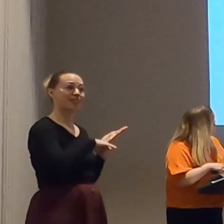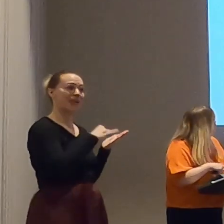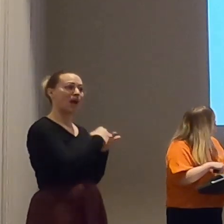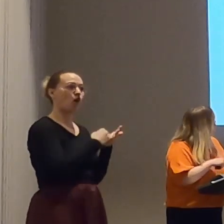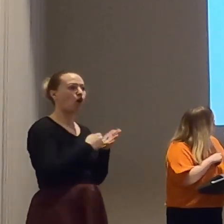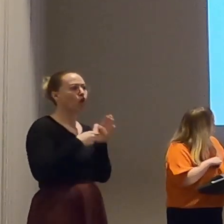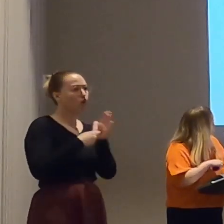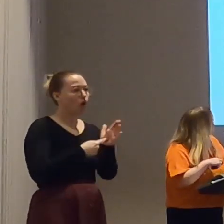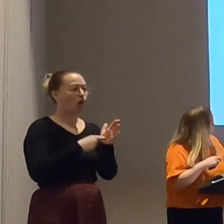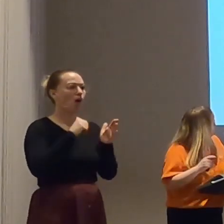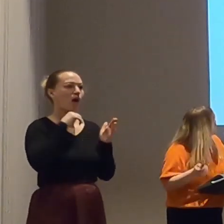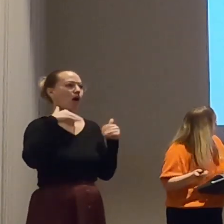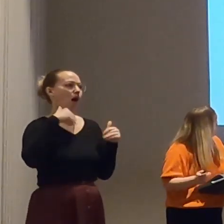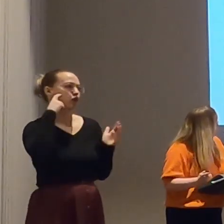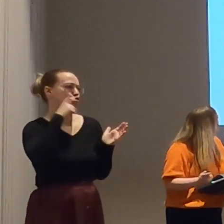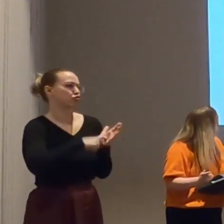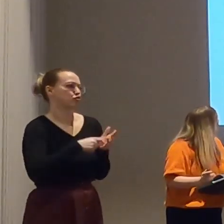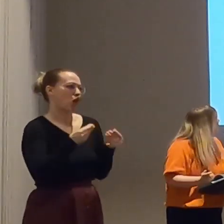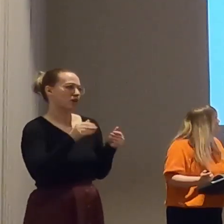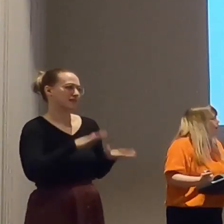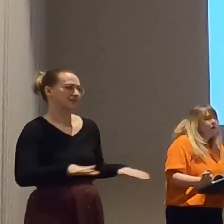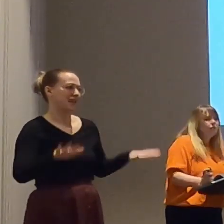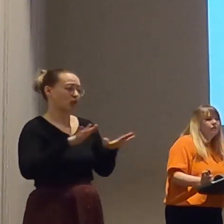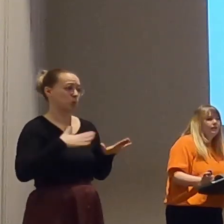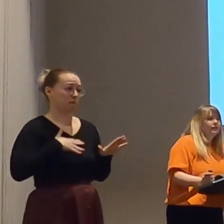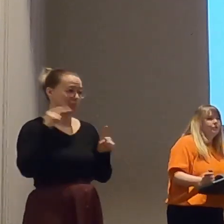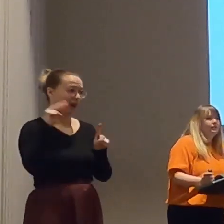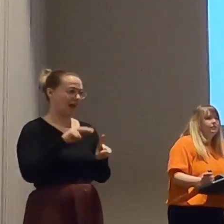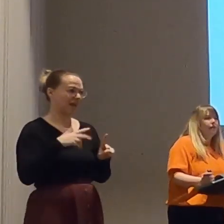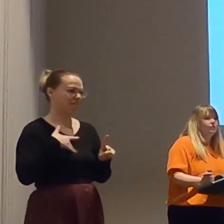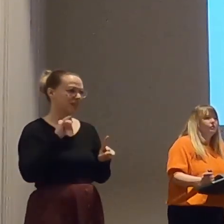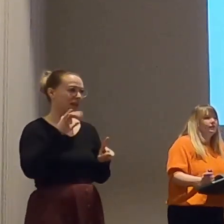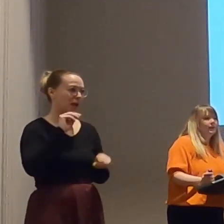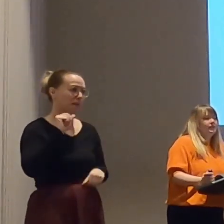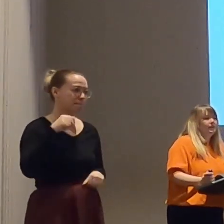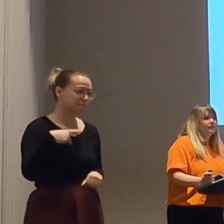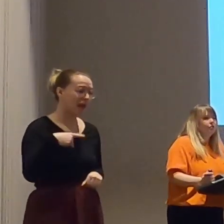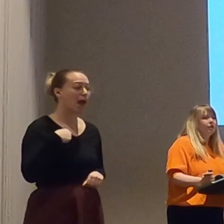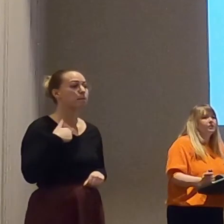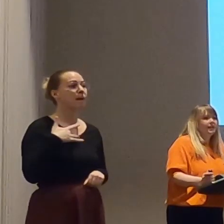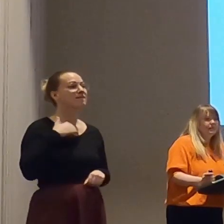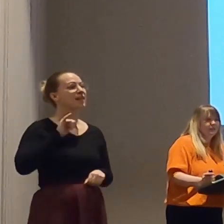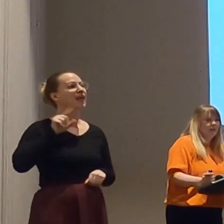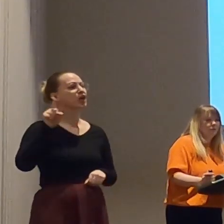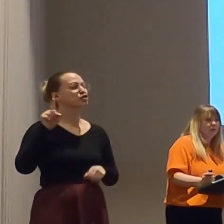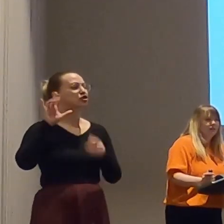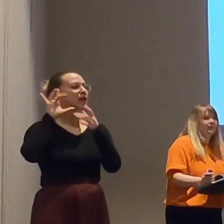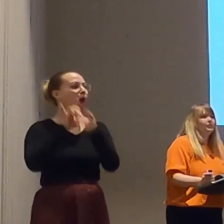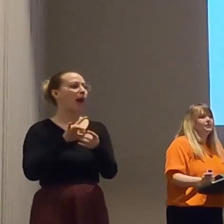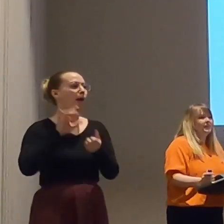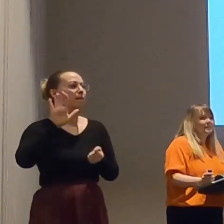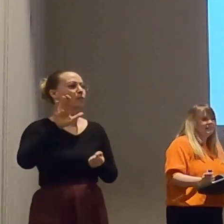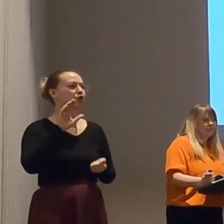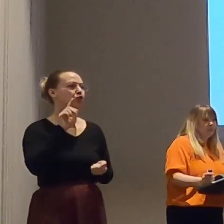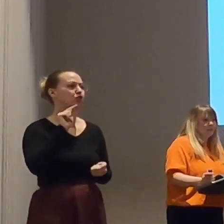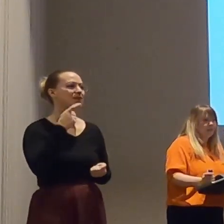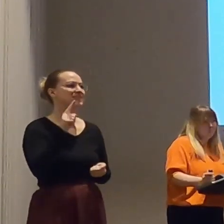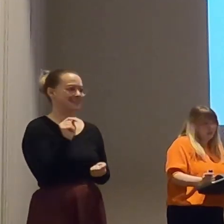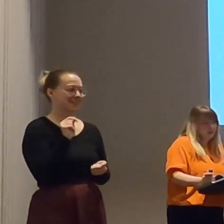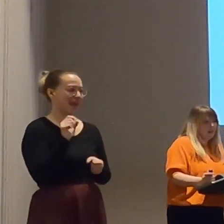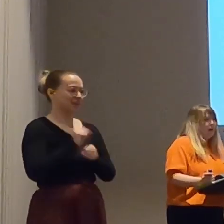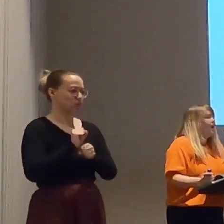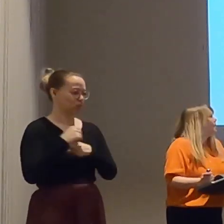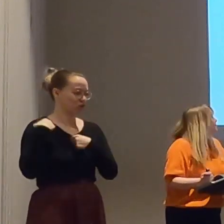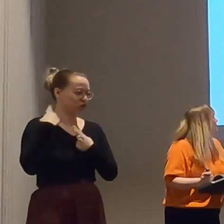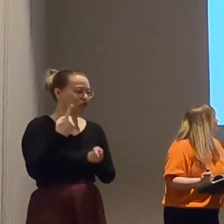Territory, it makes you think that this is perhaps a map. But I also think that she's also connecting this to her textile work. It looks like stitching